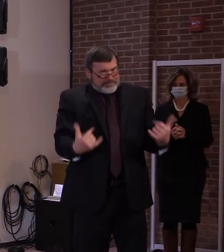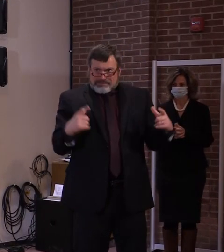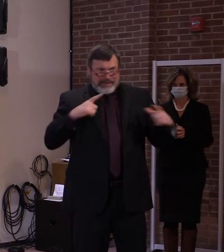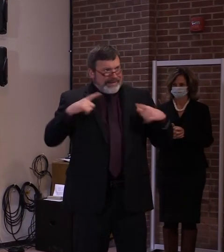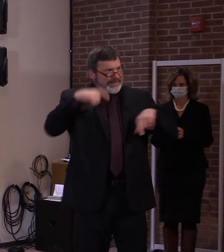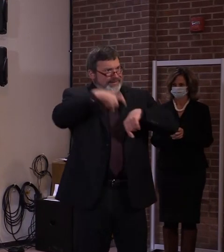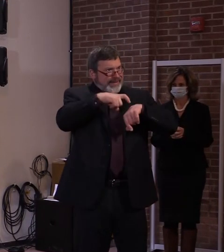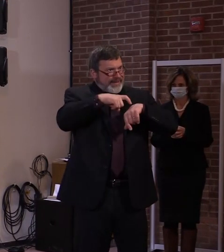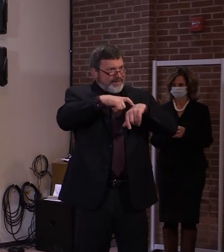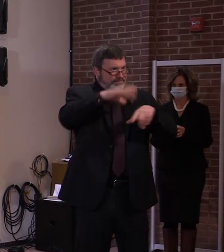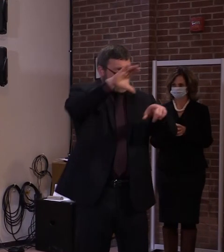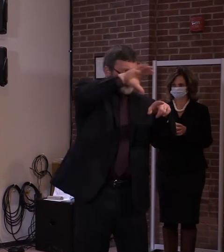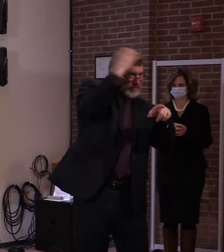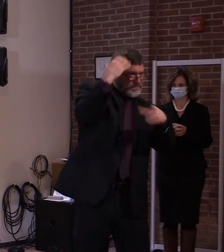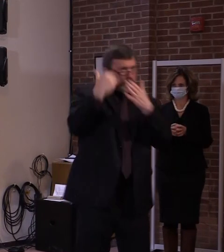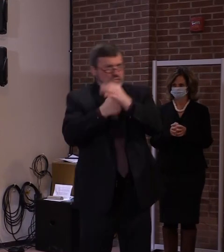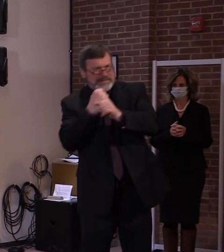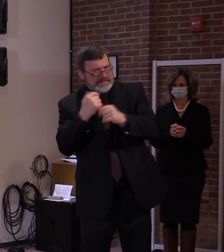we have